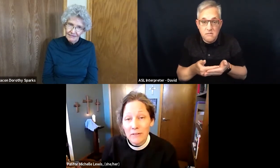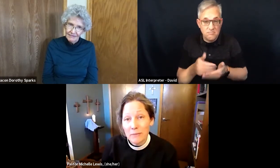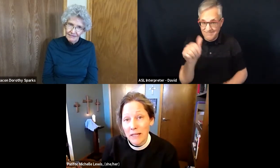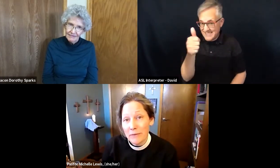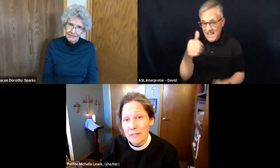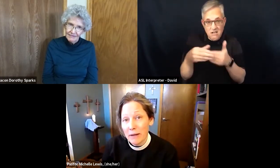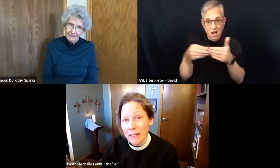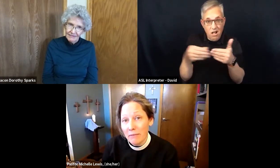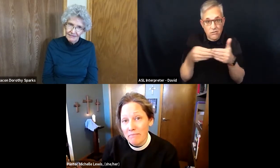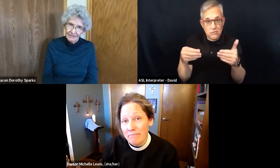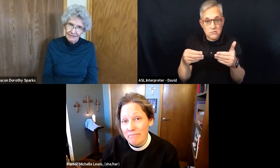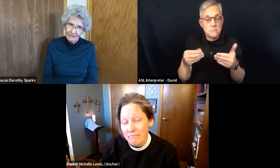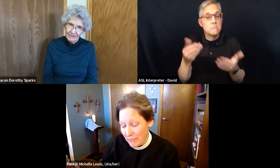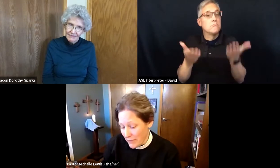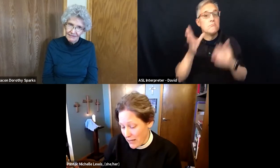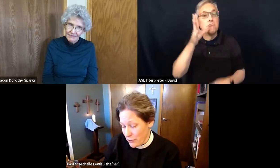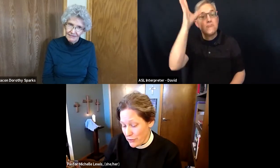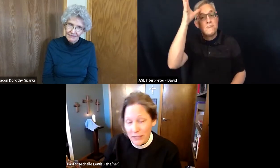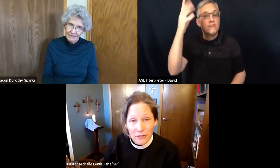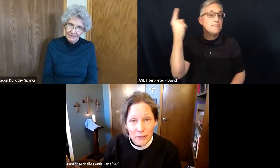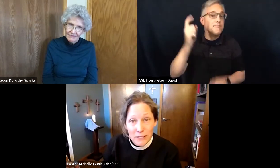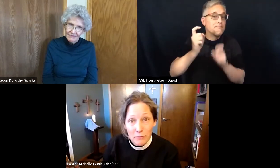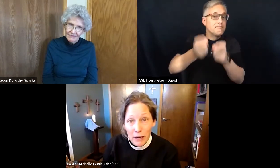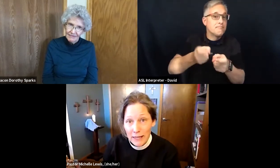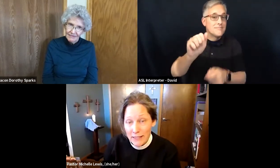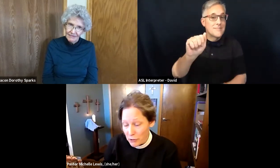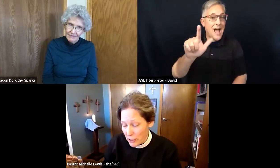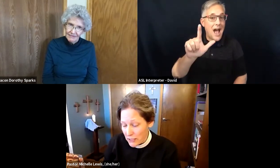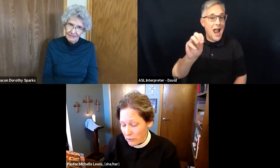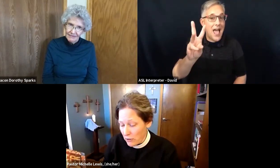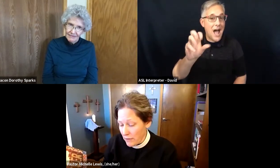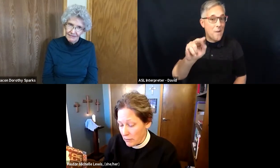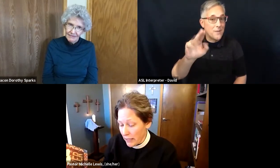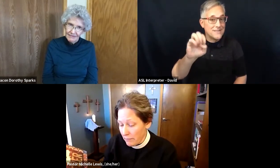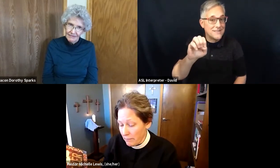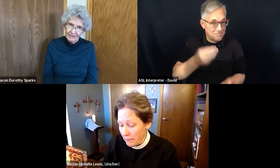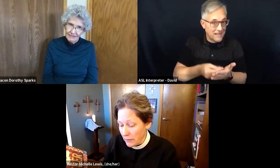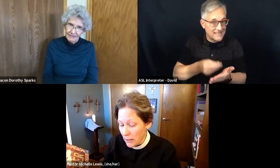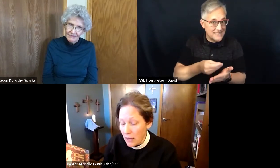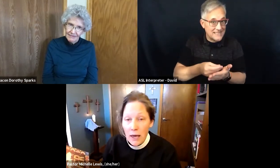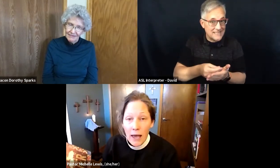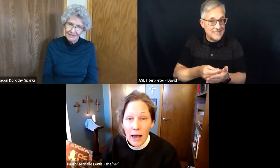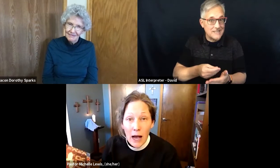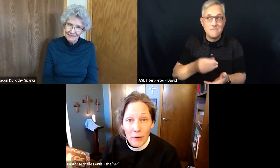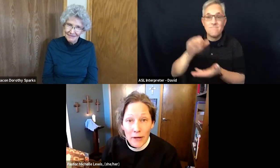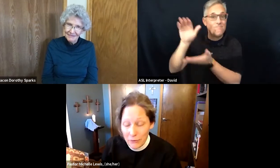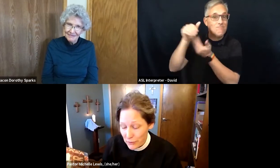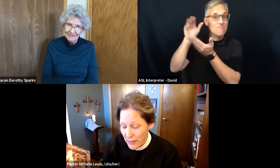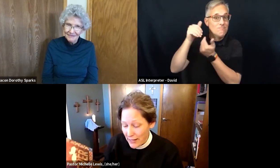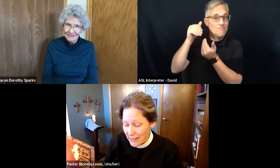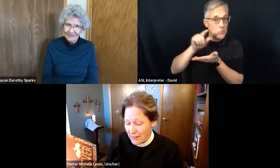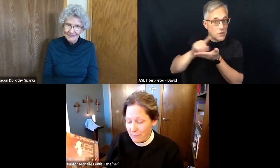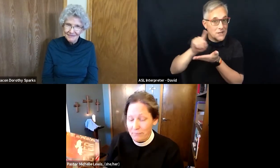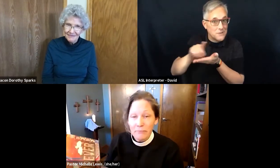you have some allowance money that you can use to buy some chicks for a family. How can